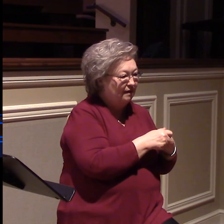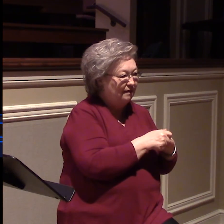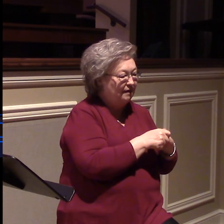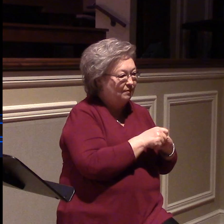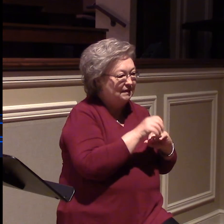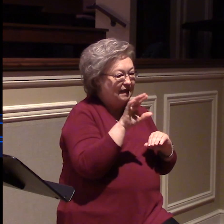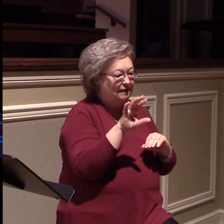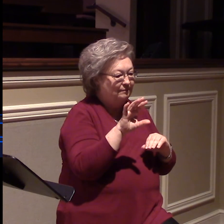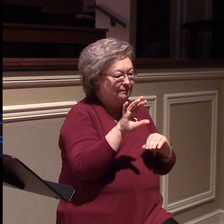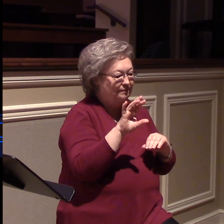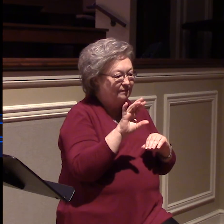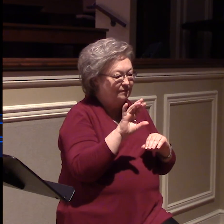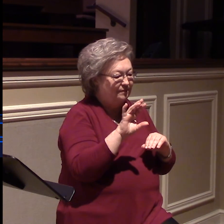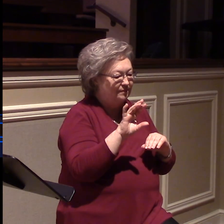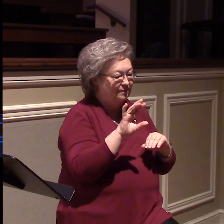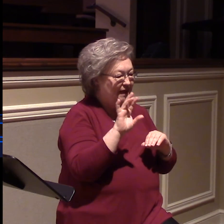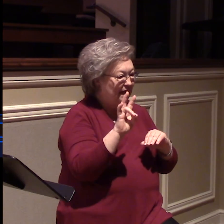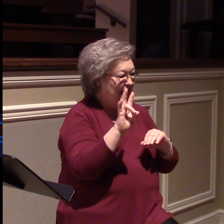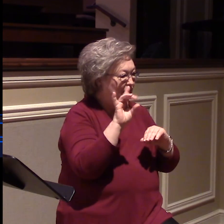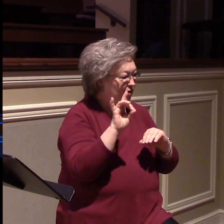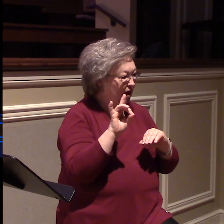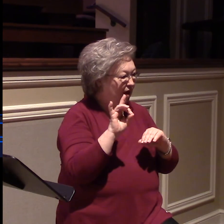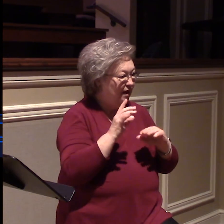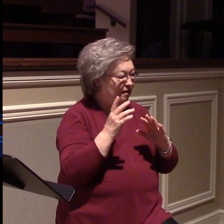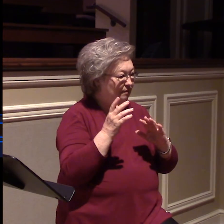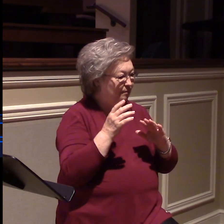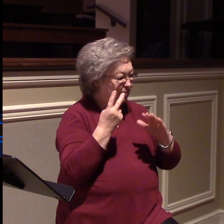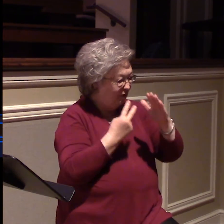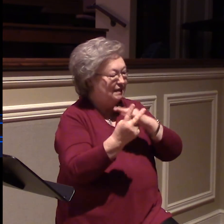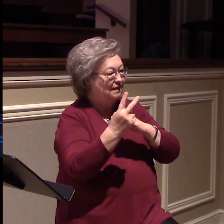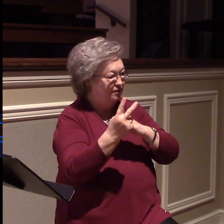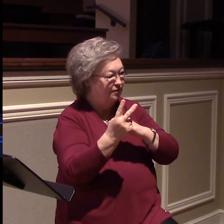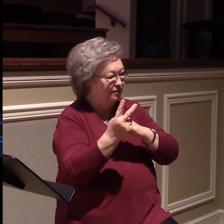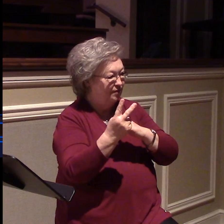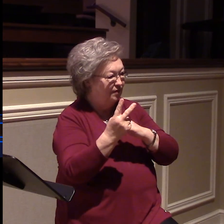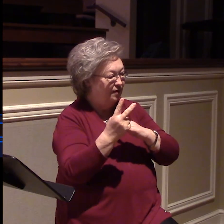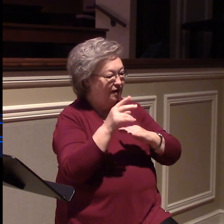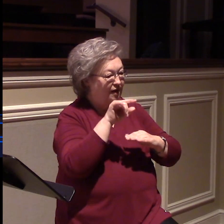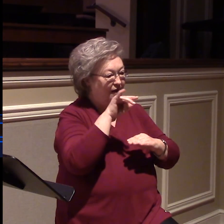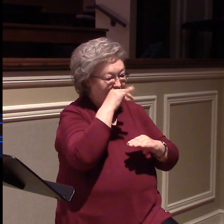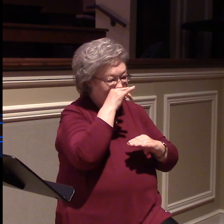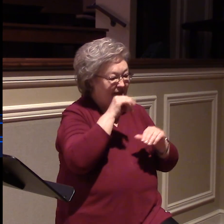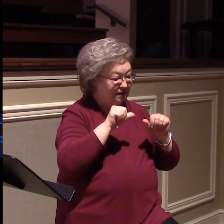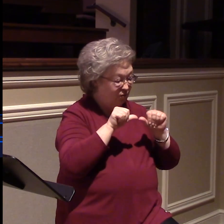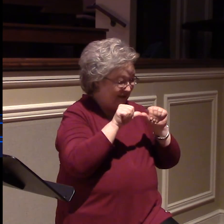of remaining in the church is what they saw dad do. Boy, that's a strong word.